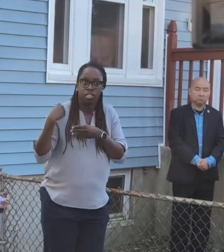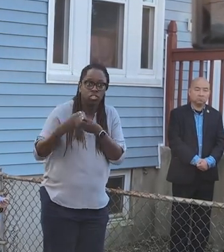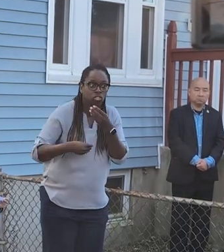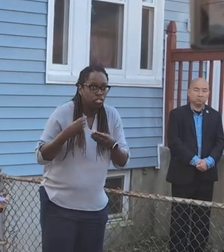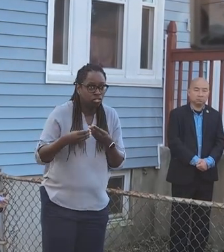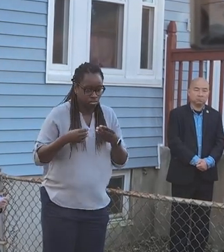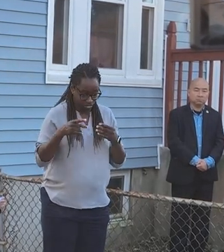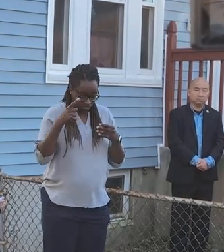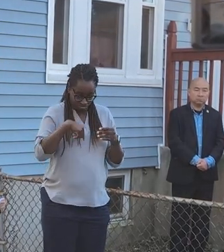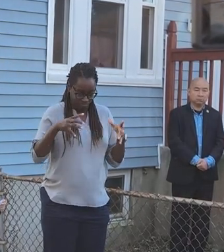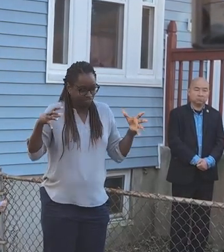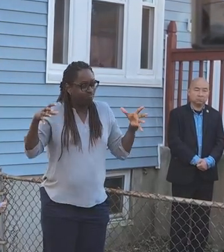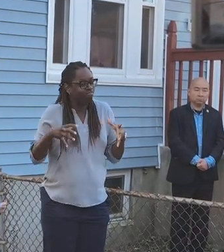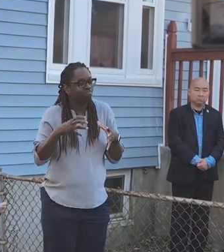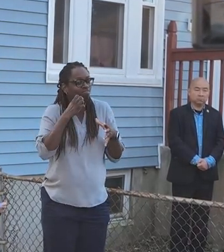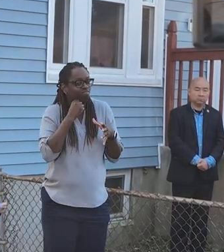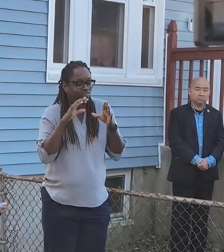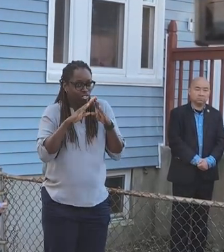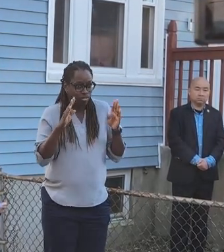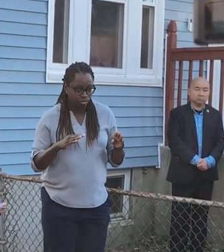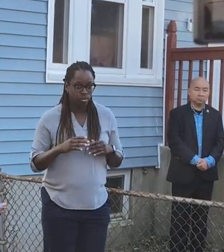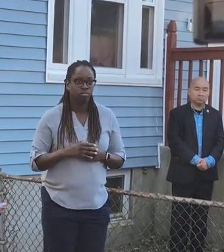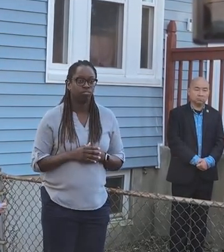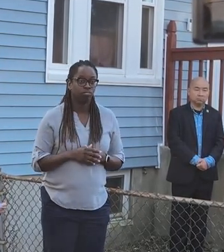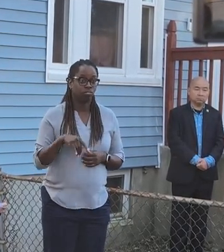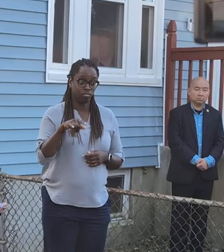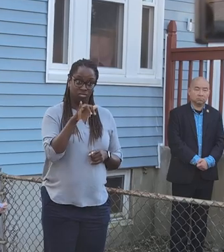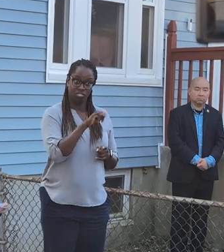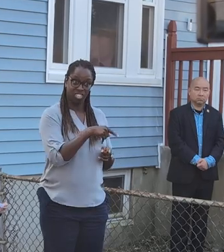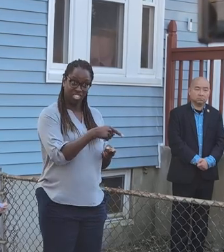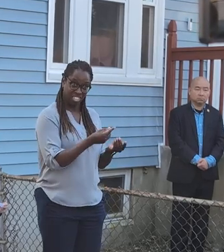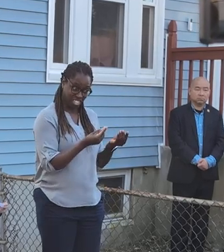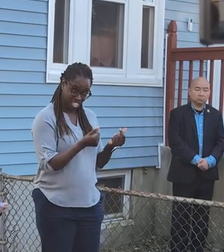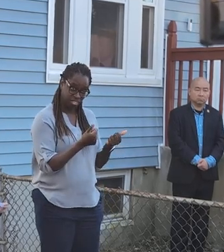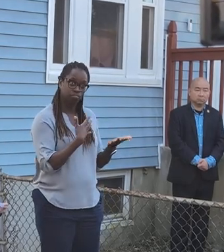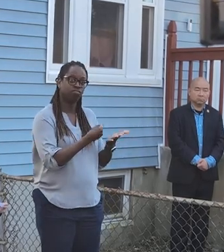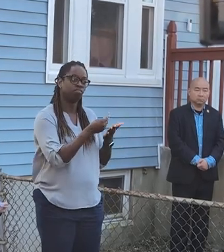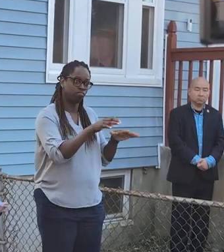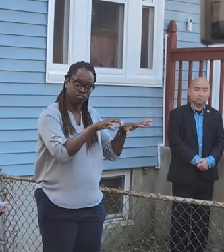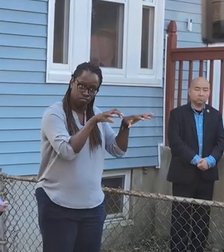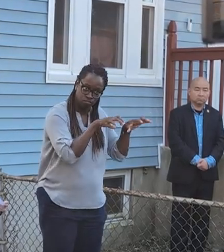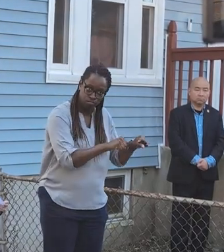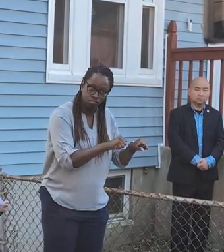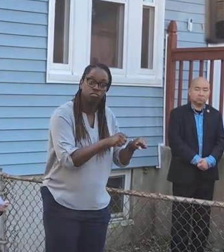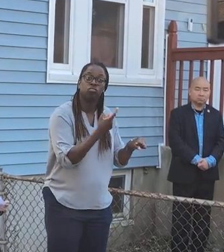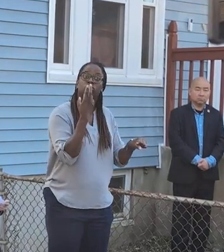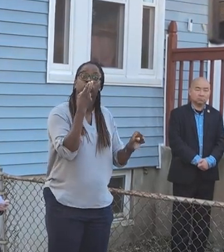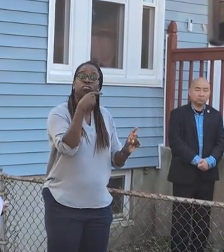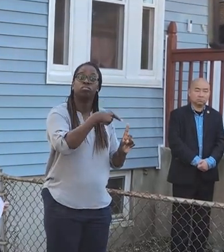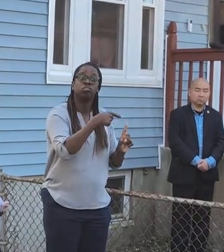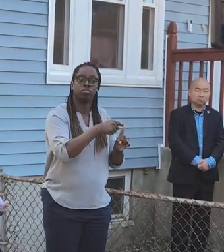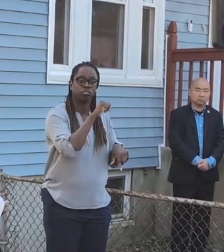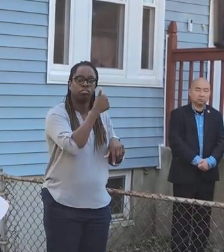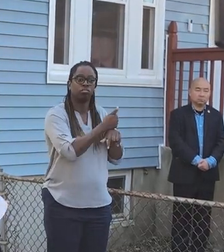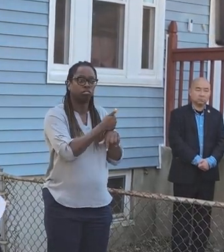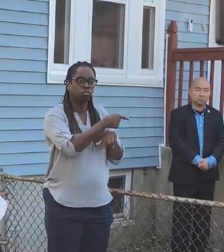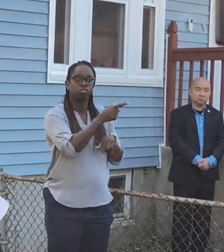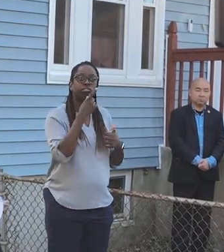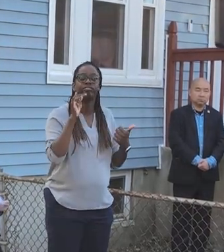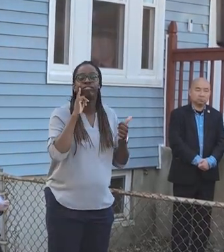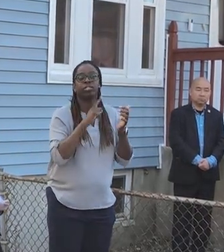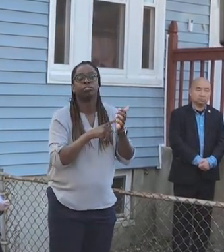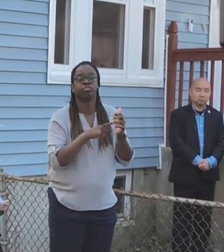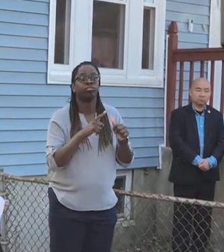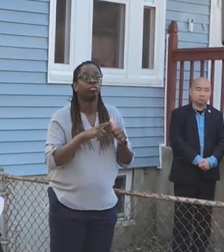more affordable housing, such as some of the projects that we're doing, putting housing on top of libraries and other city buildings that